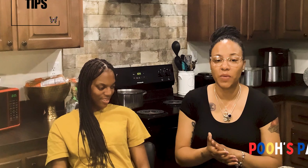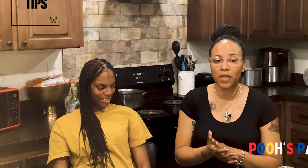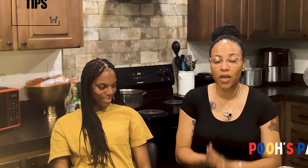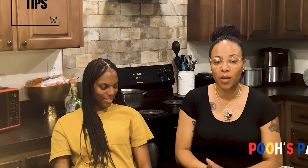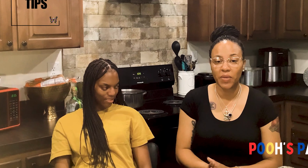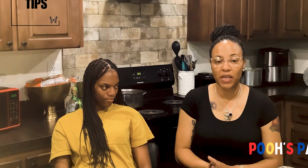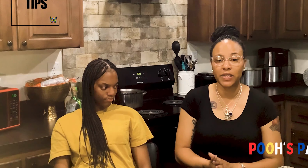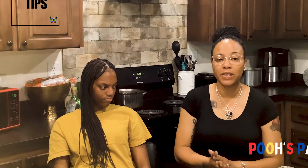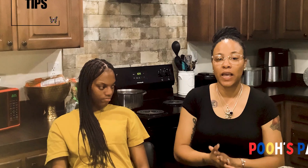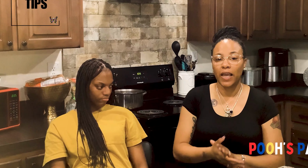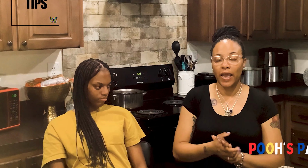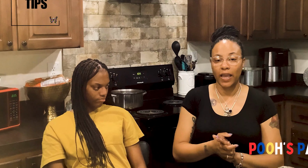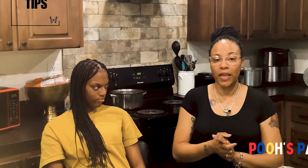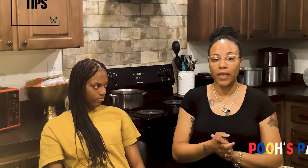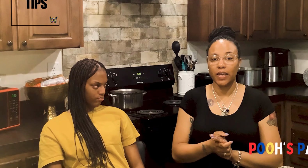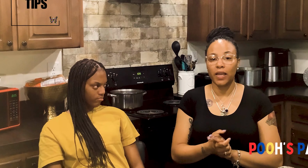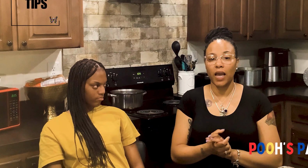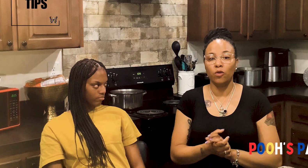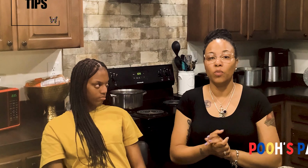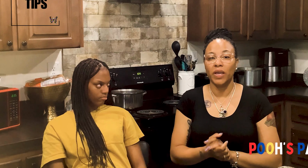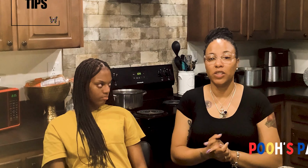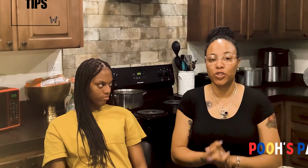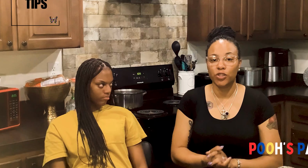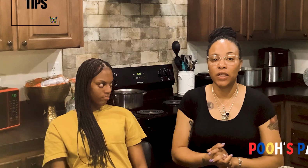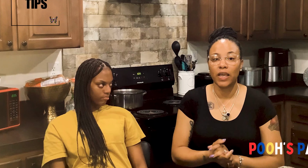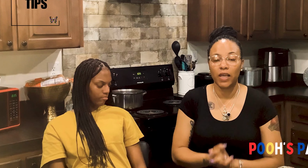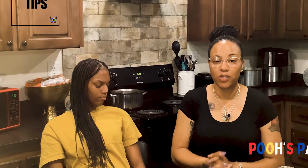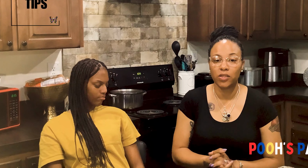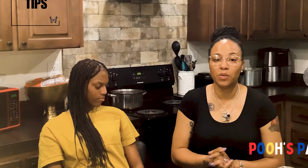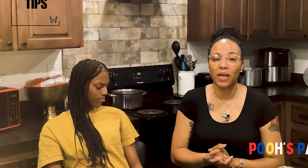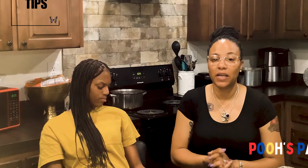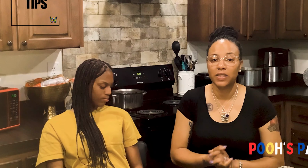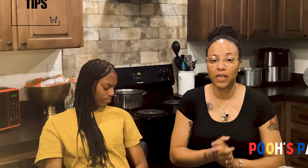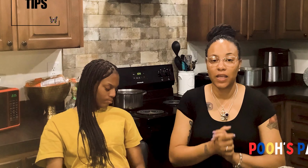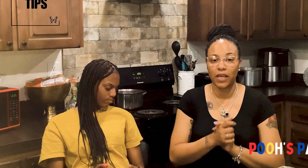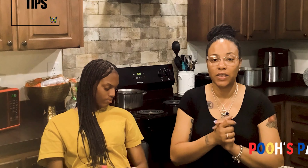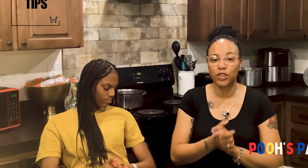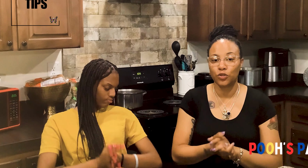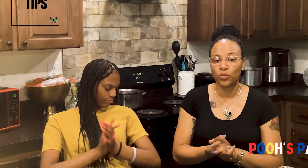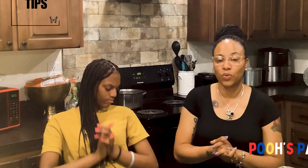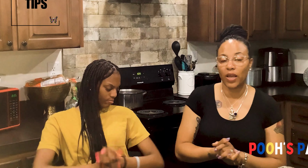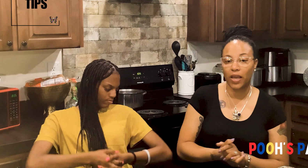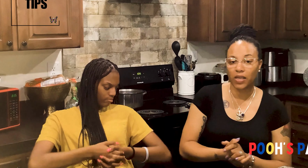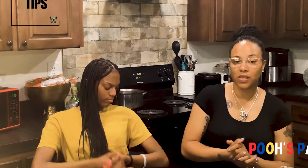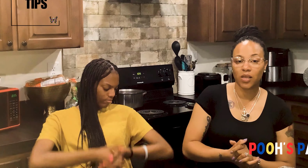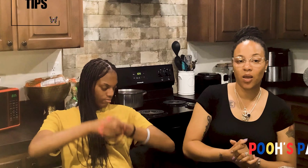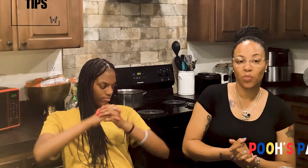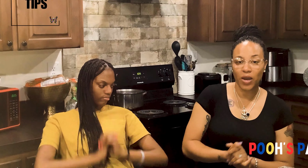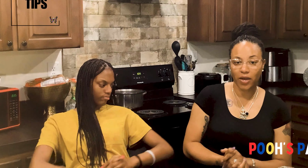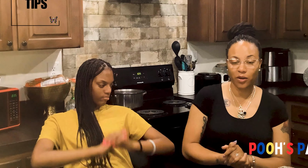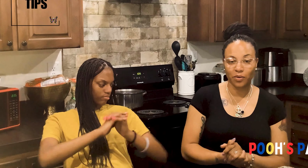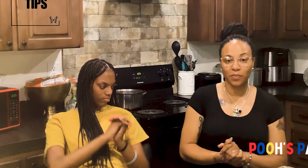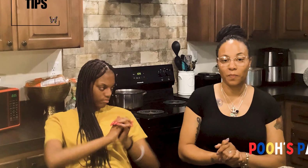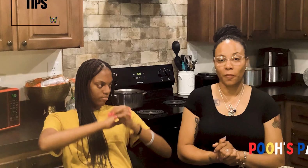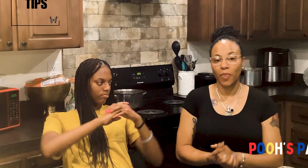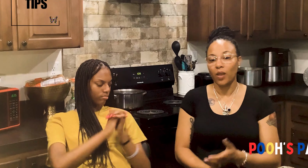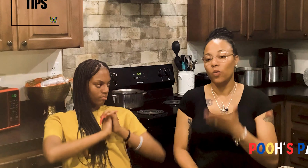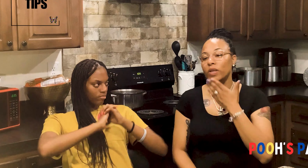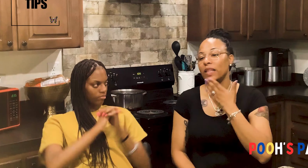the comments and I will make sure to answer them, like I said, as soon as practical. We thank